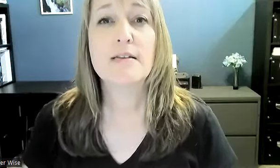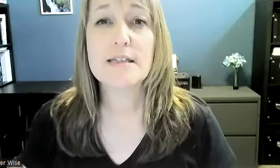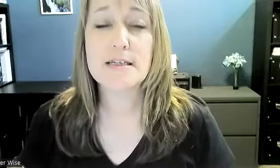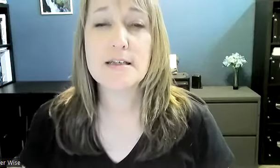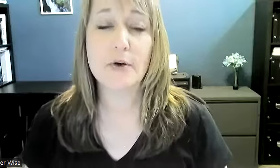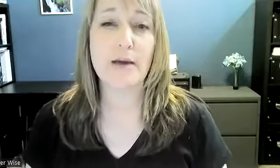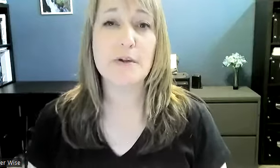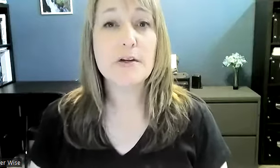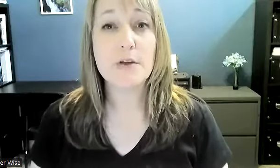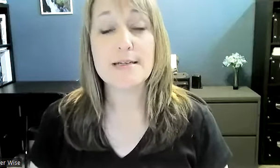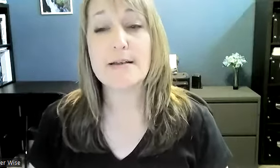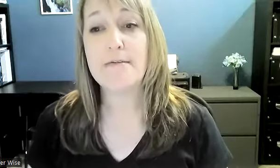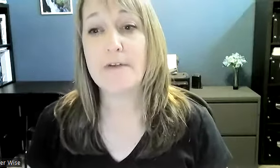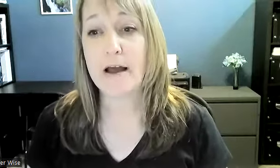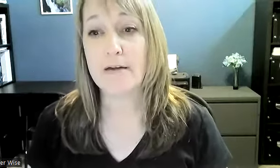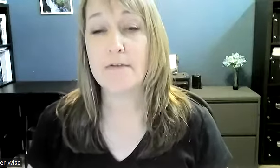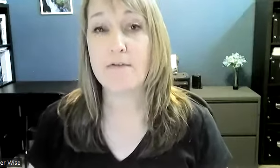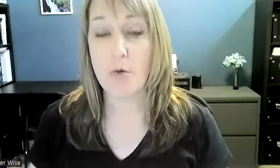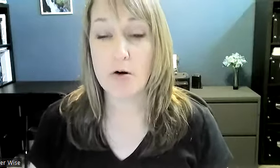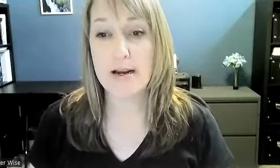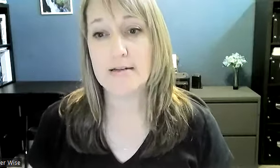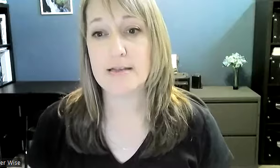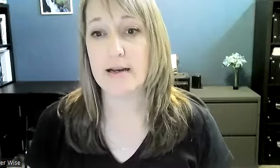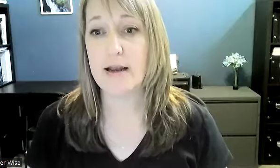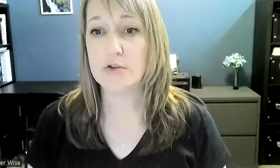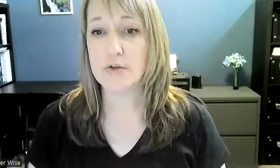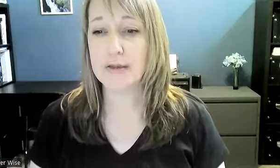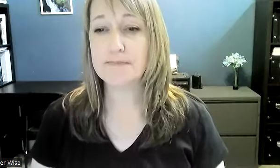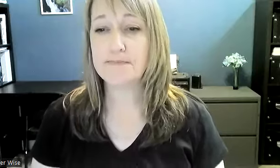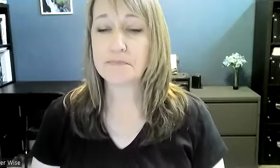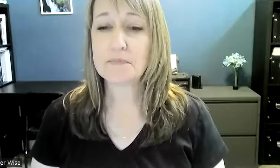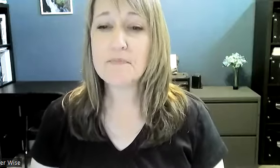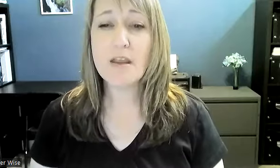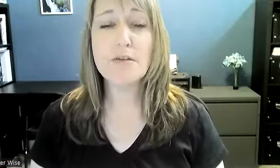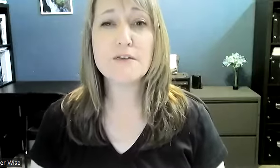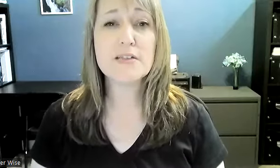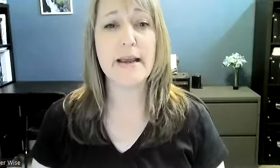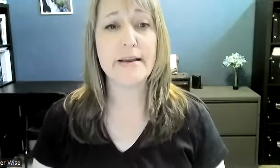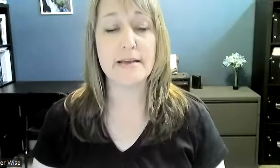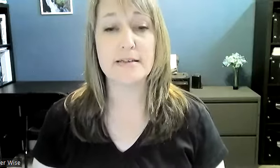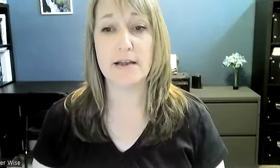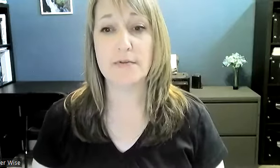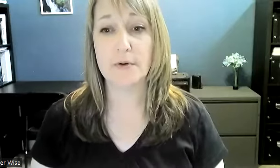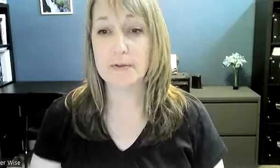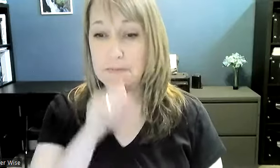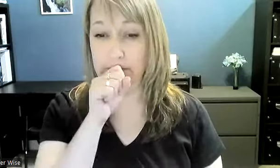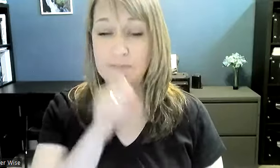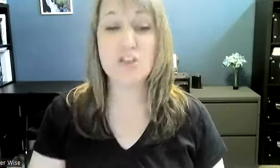This is the vocabulary for lesson 5-4 in signing naturally. The first sign is the sign for